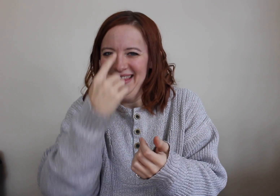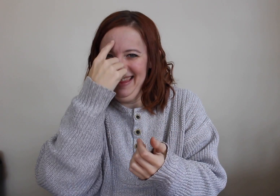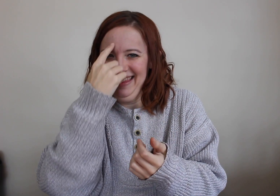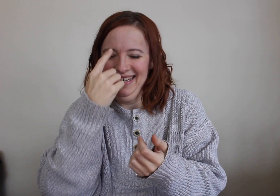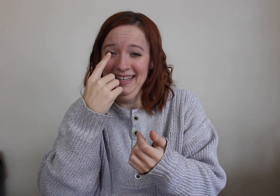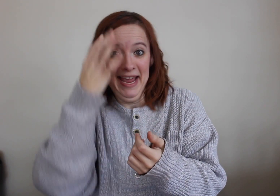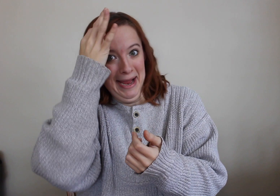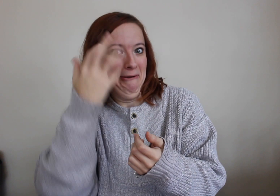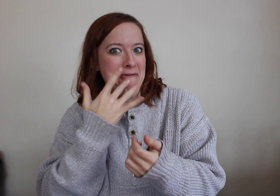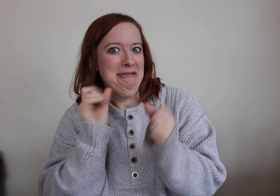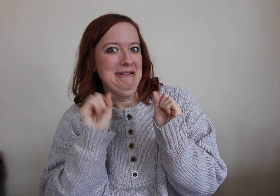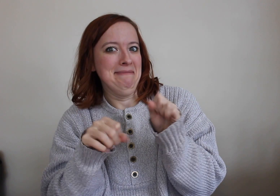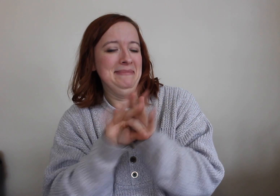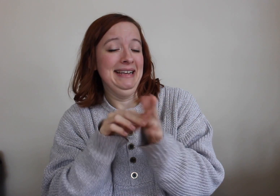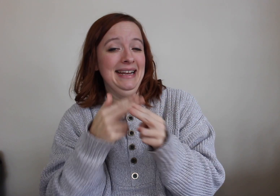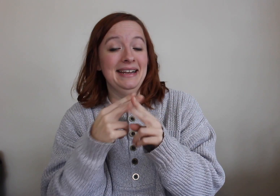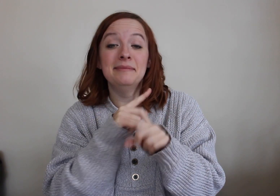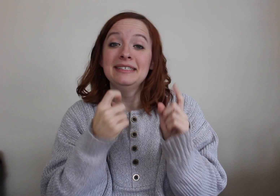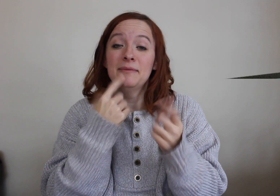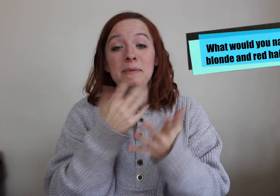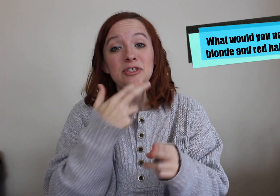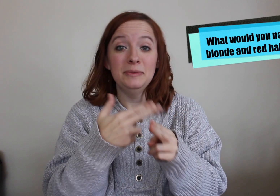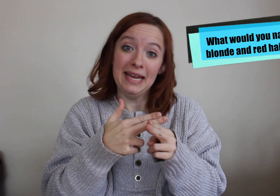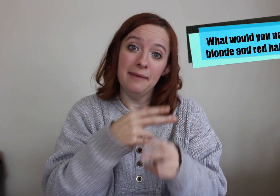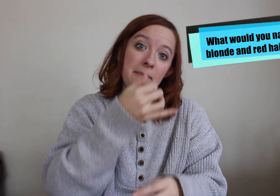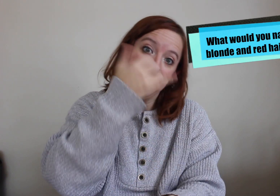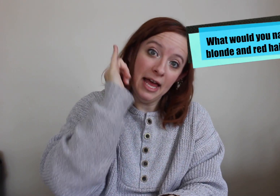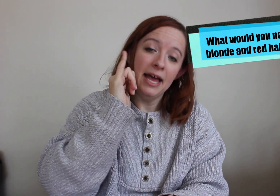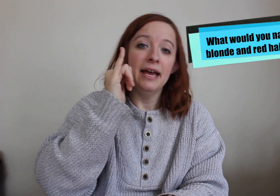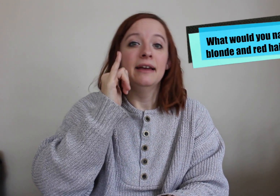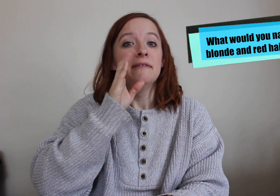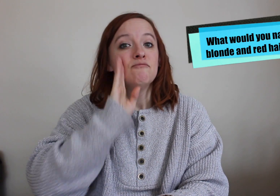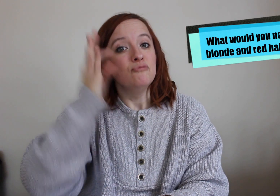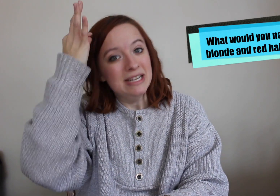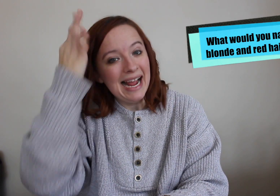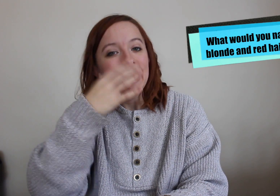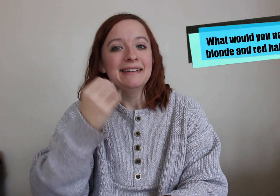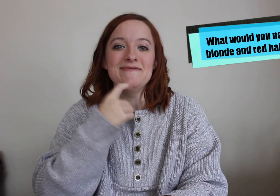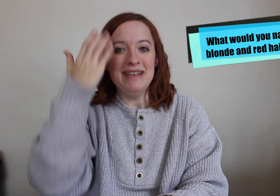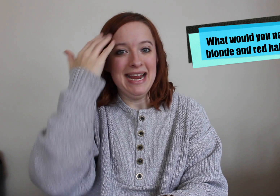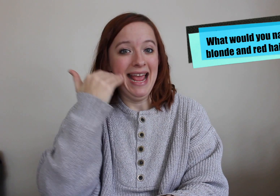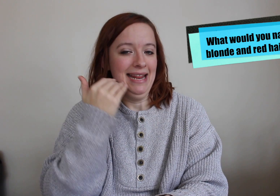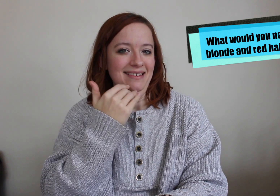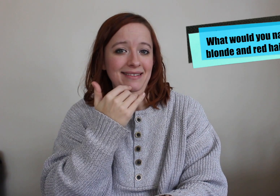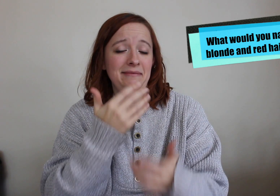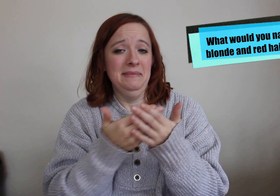don't really think that a hair color could be determined with a name, but it said, what would you name a brunette, blonde, and red-haired